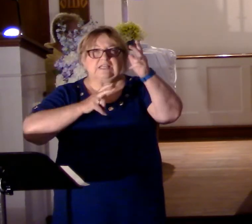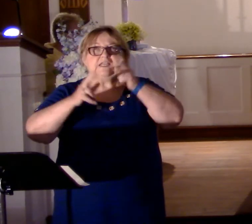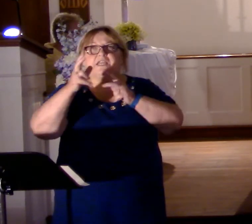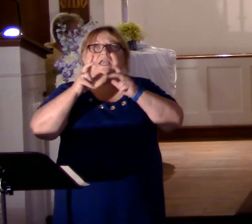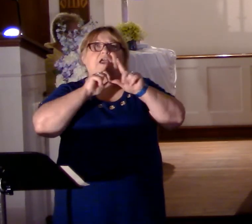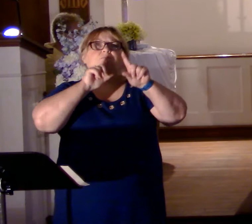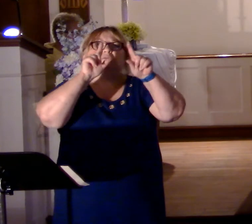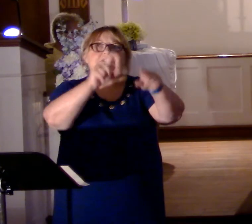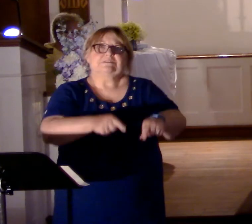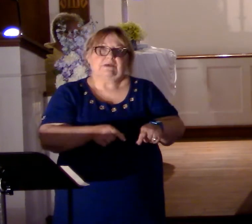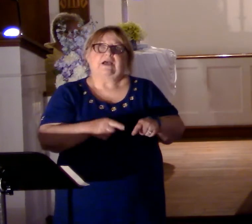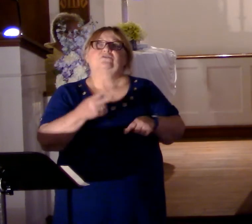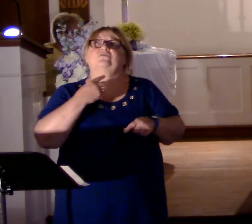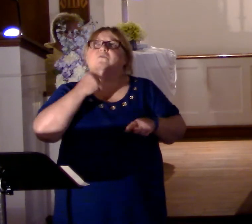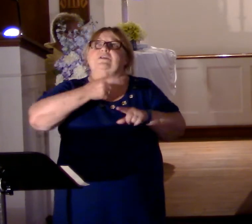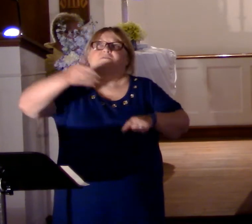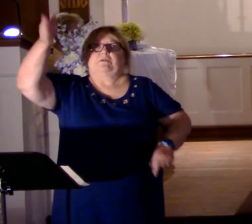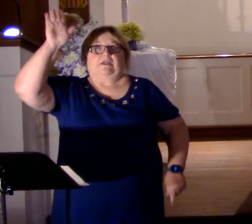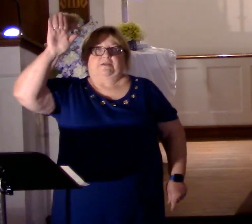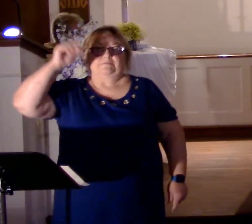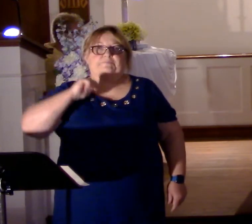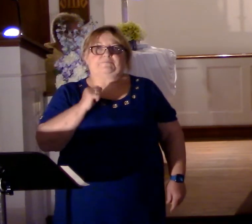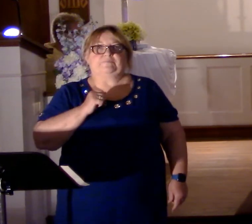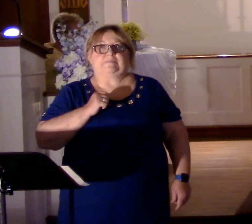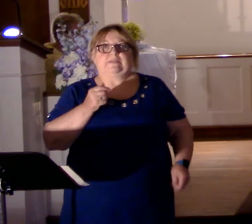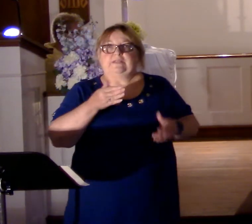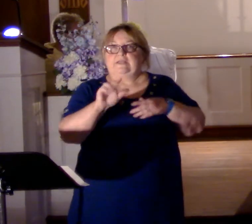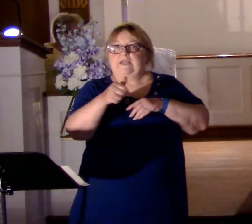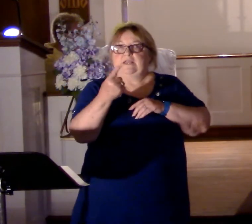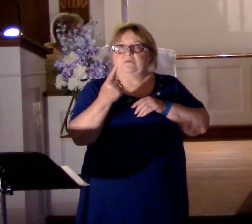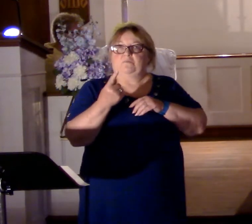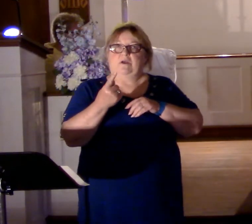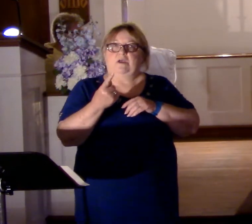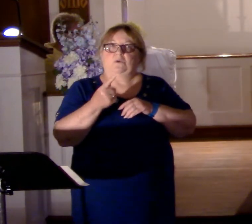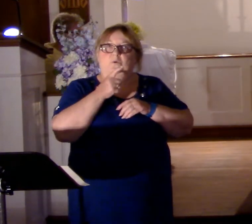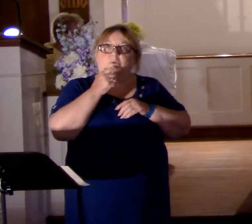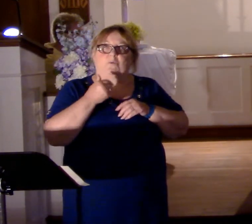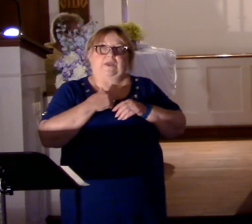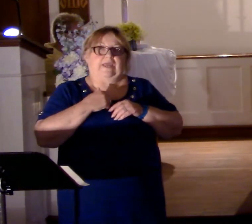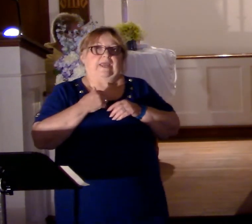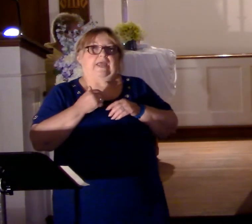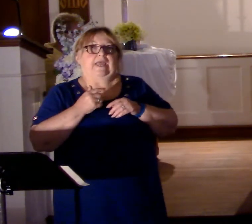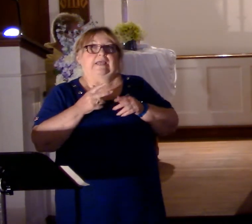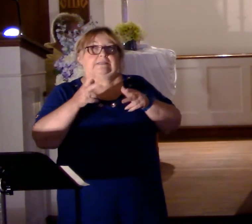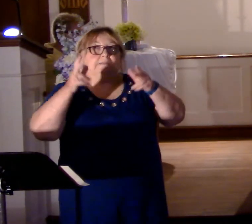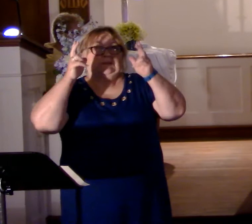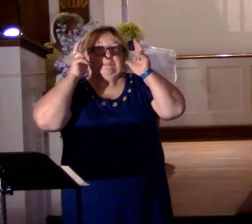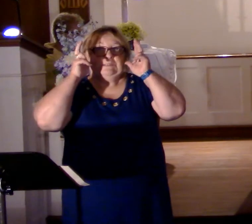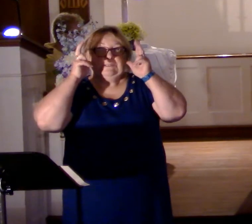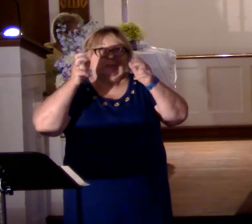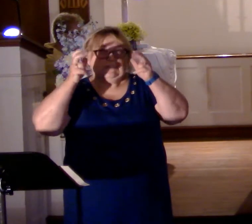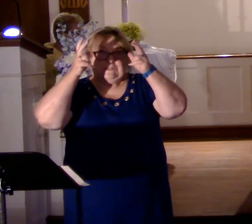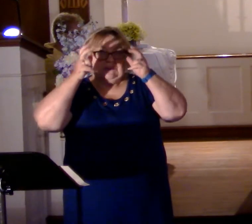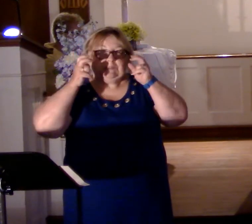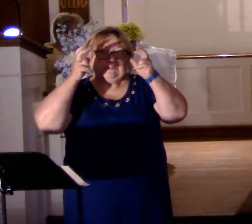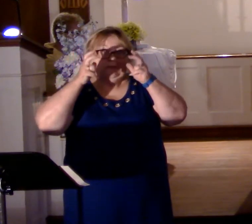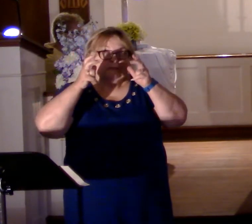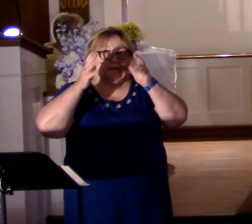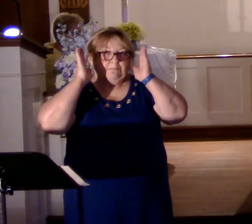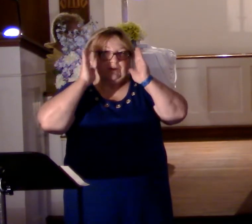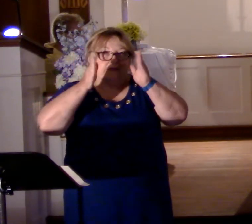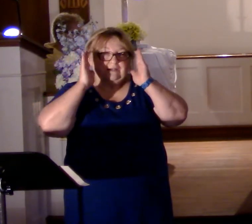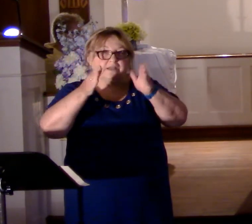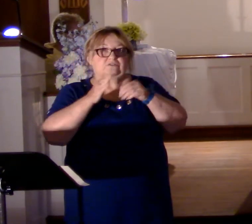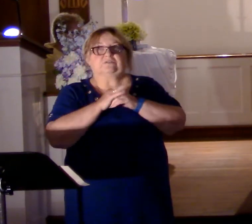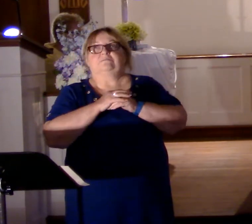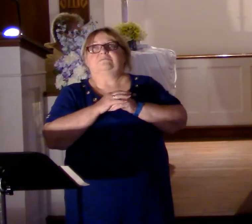responding to the voice of God. Let anyone who has ears listen. God